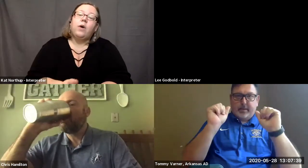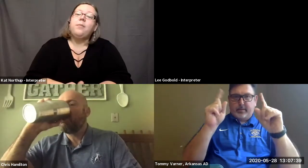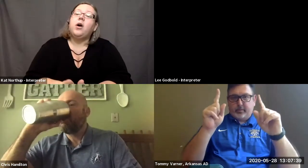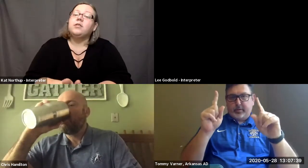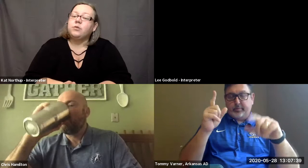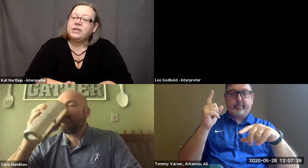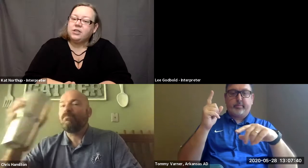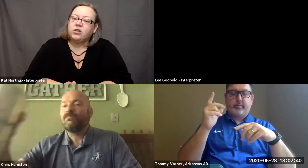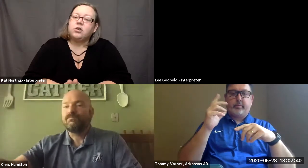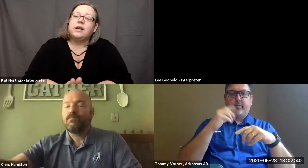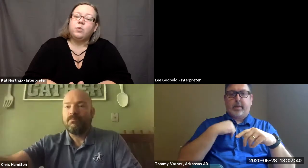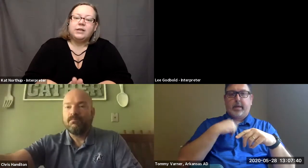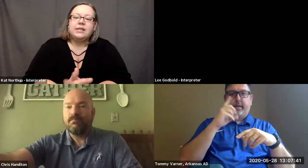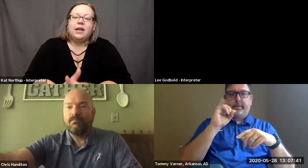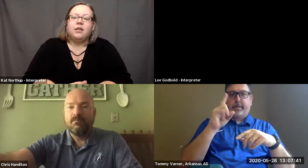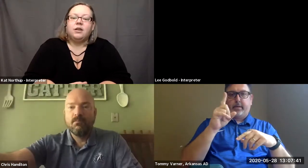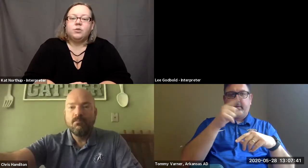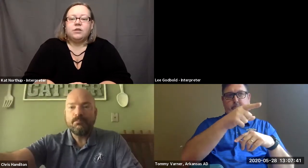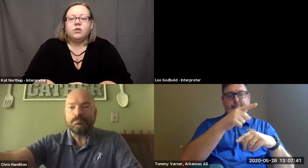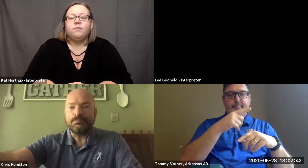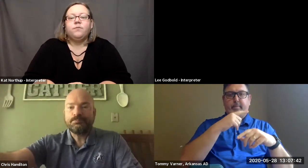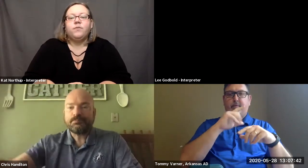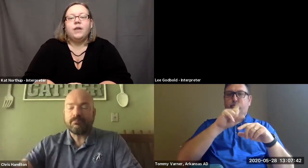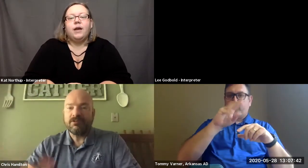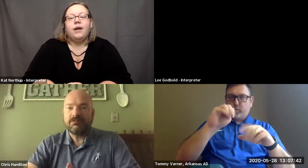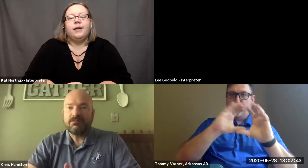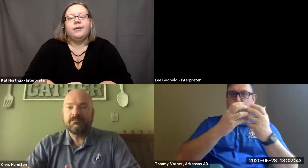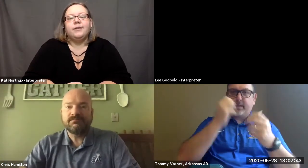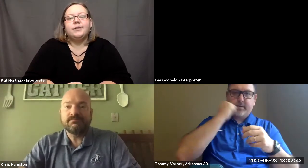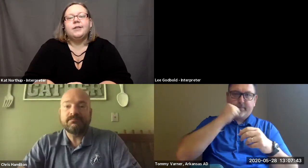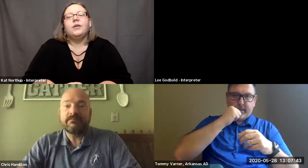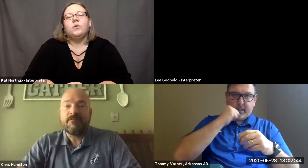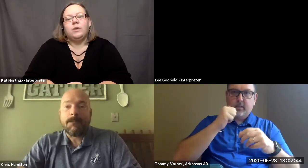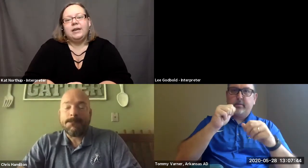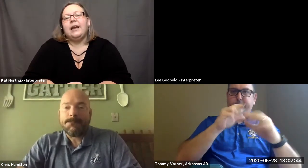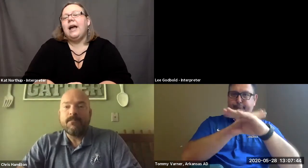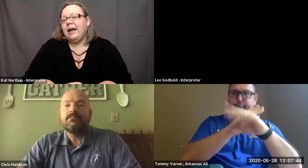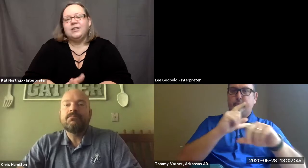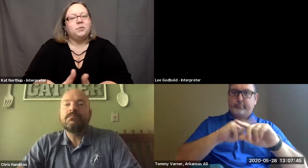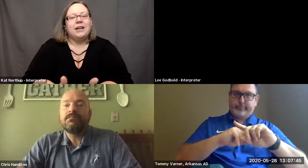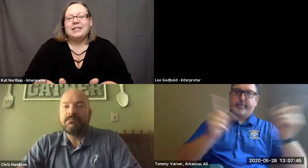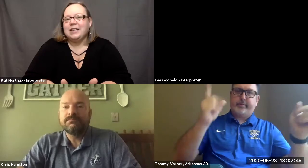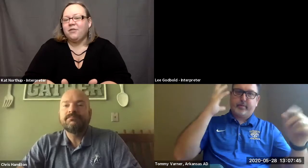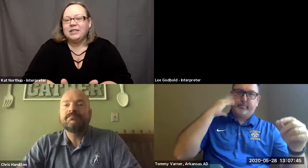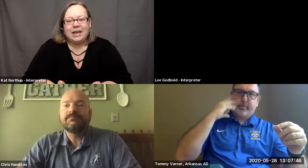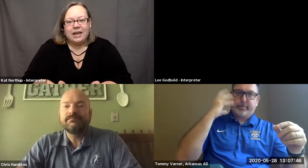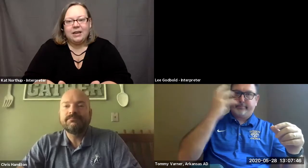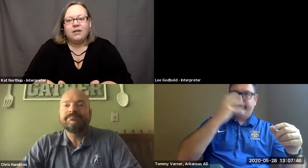I'm also a teacher as well as the athletic director. And we had Zoom classes every day